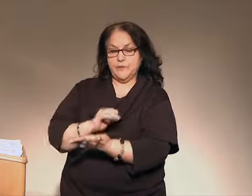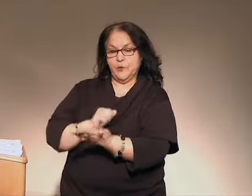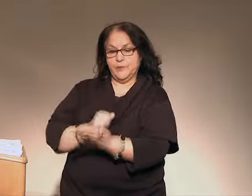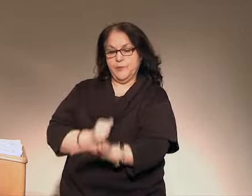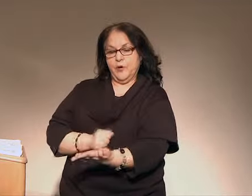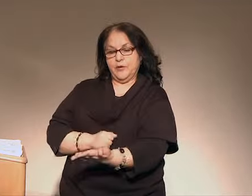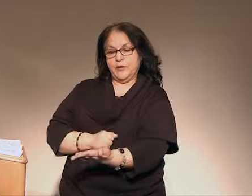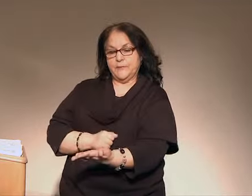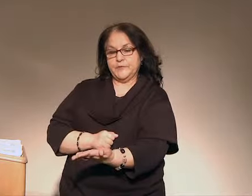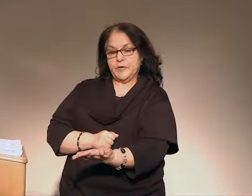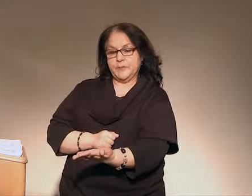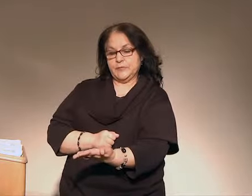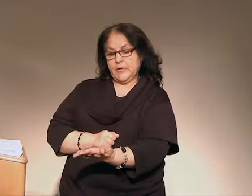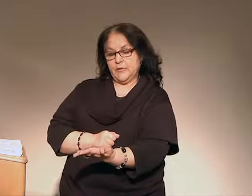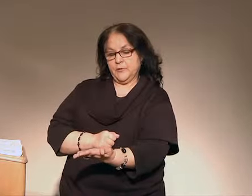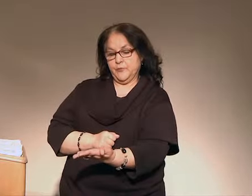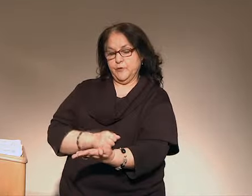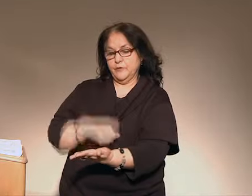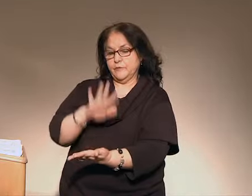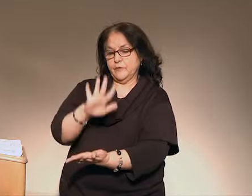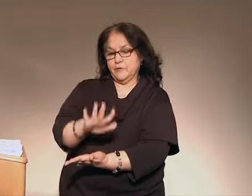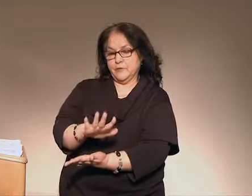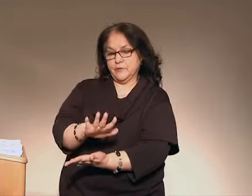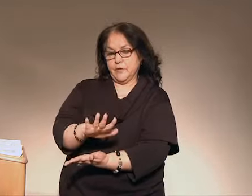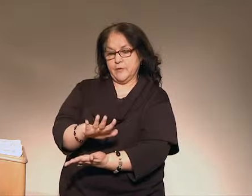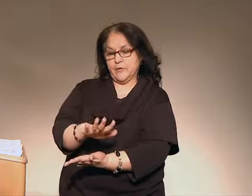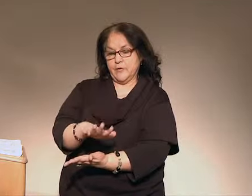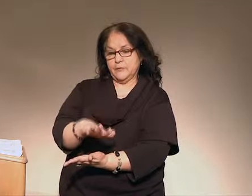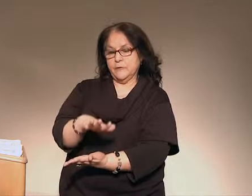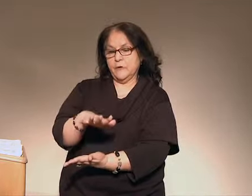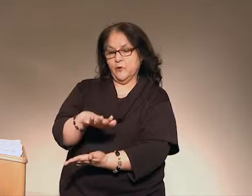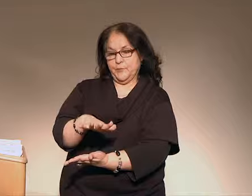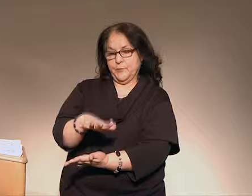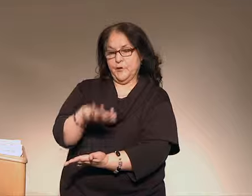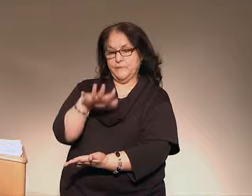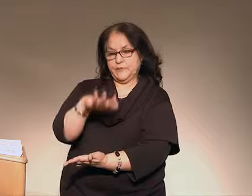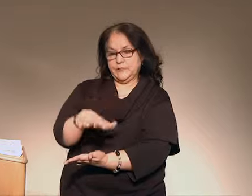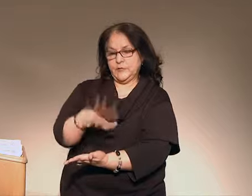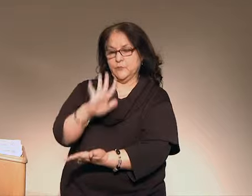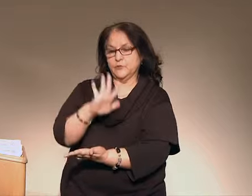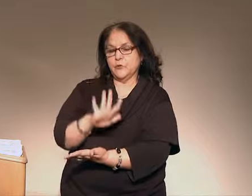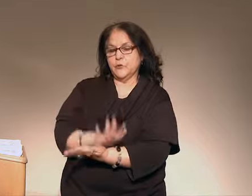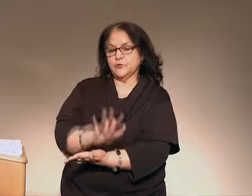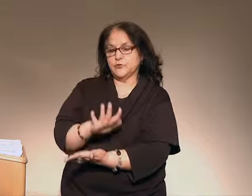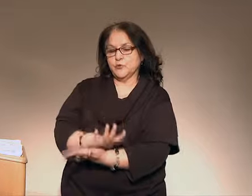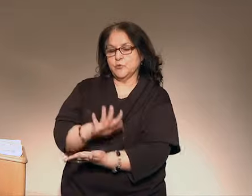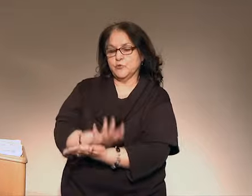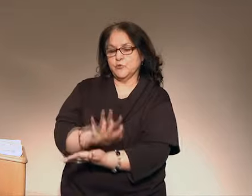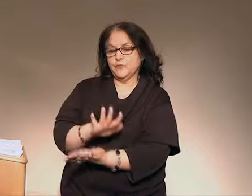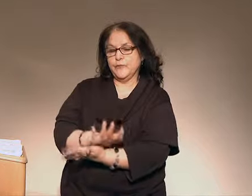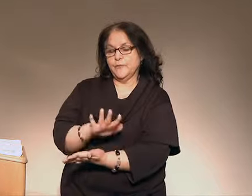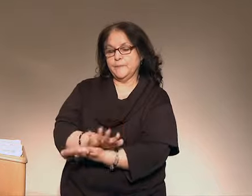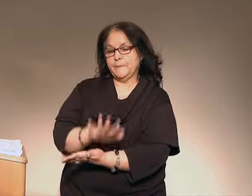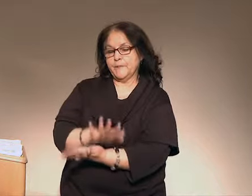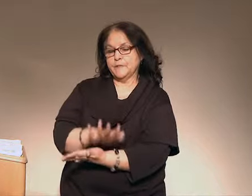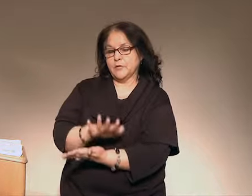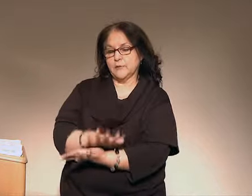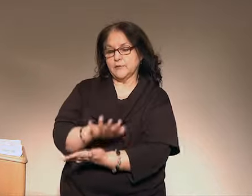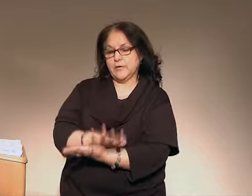open palm, dominant hand upward, then the dominant hand, open palm facing downward. So you move the dominant